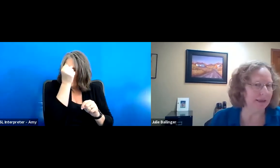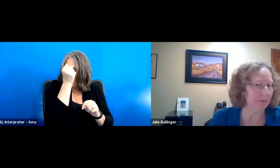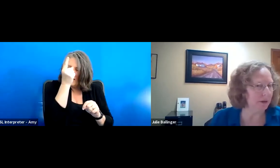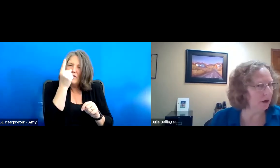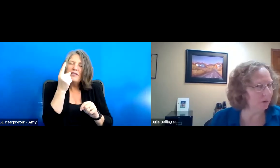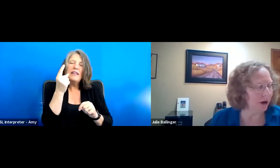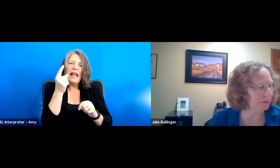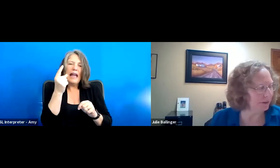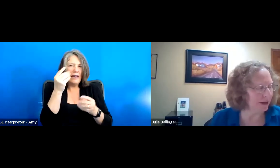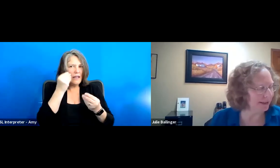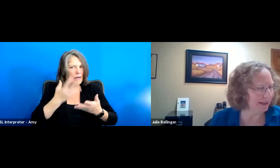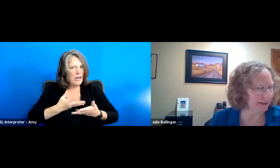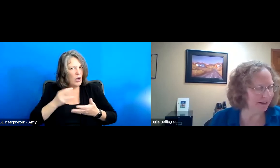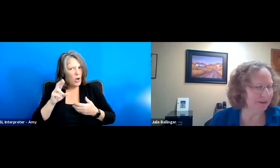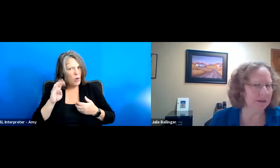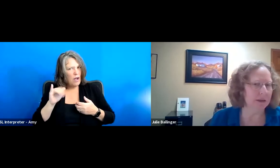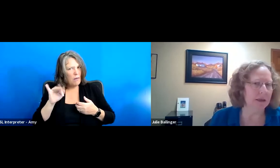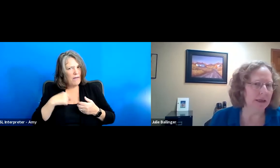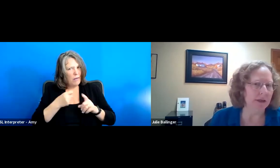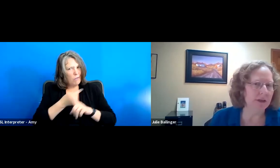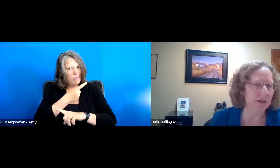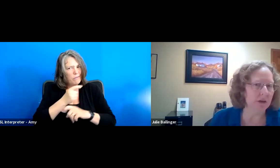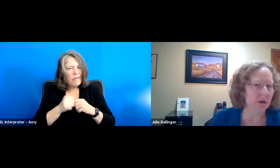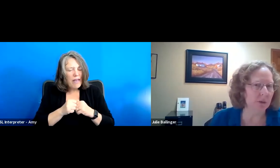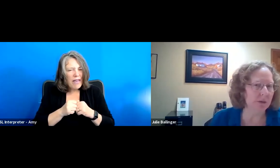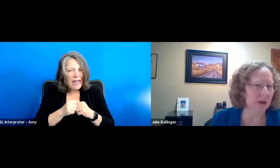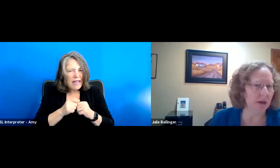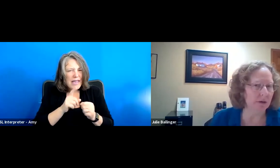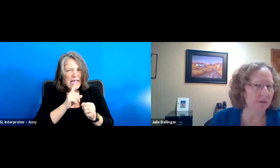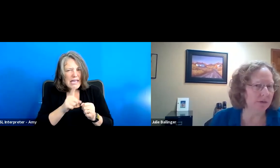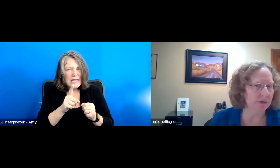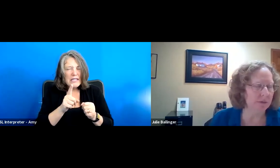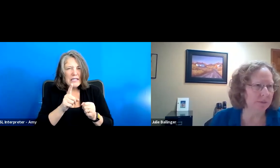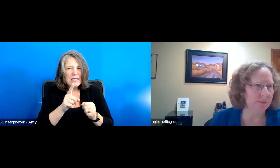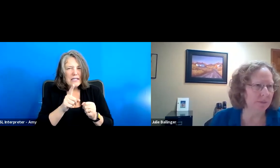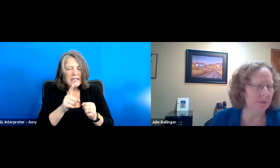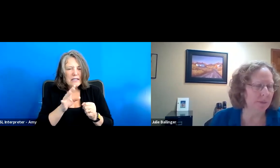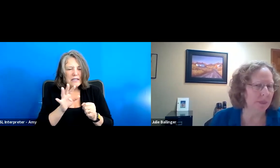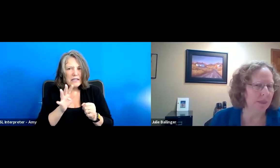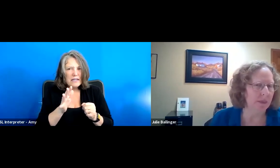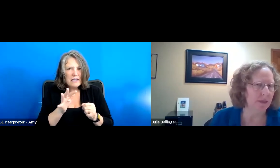understand, and let me know, Rob, if I'm not getting this, is in terms of,